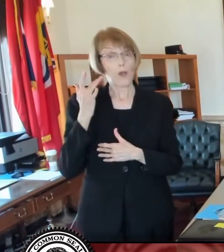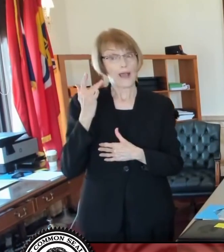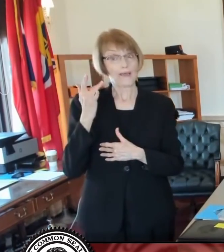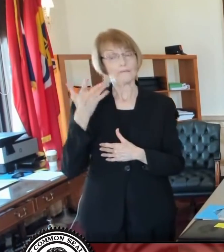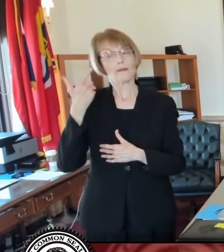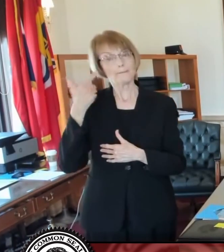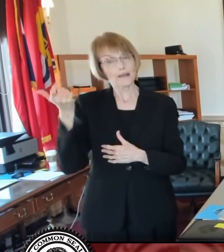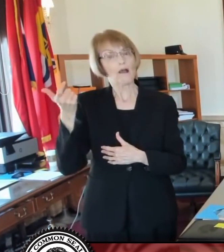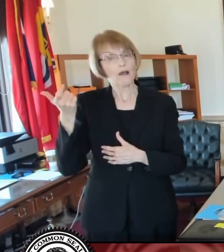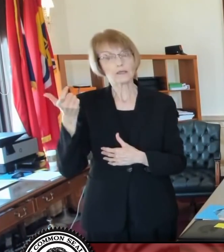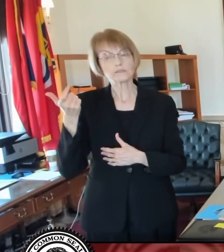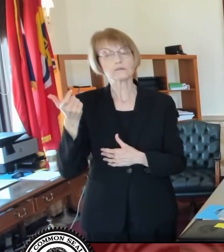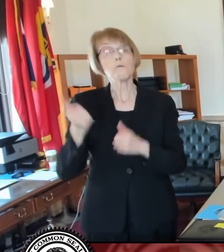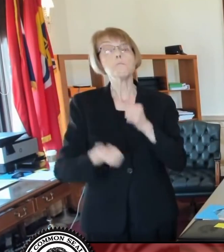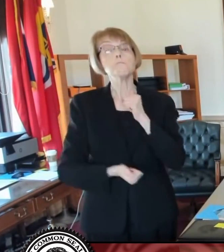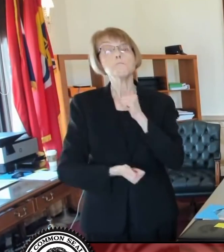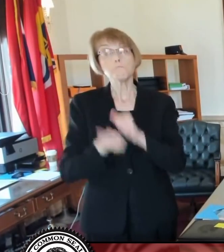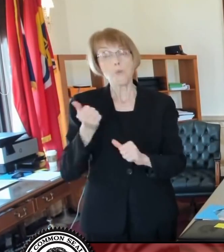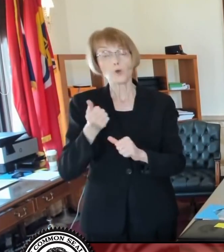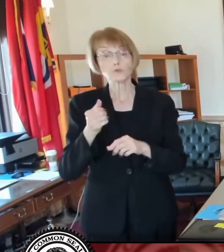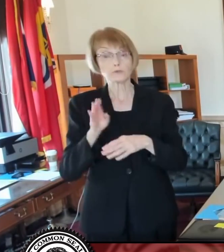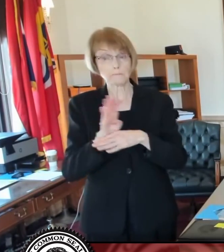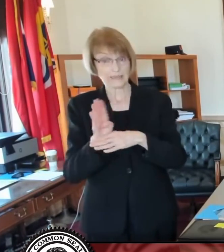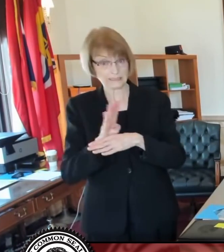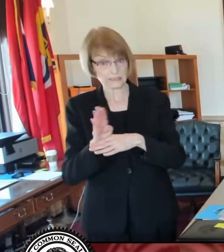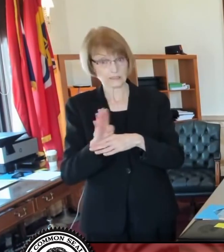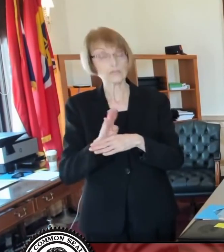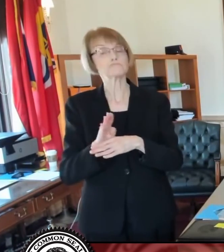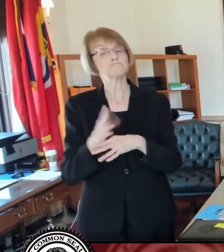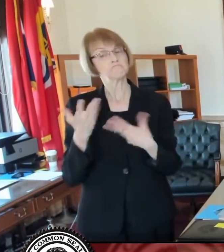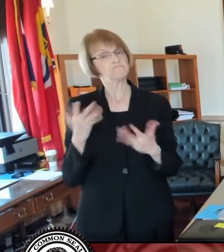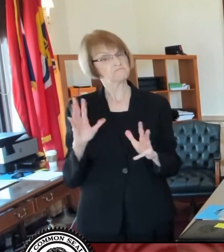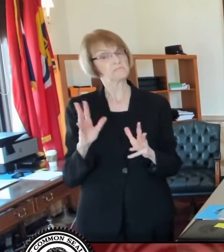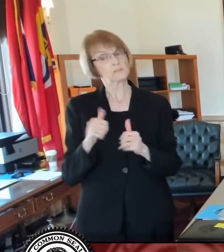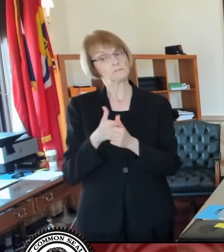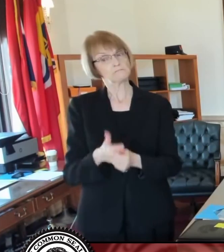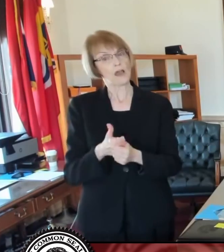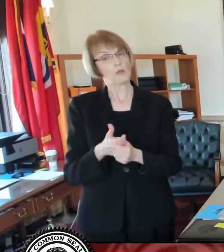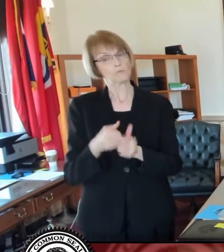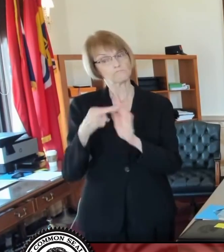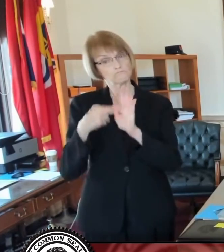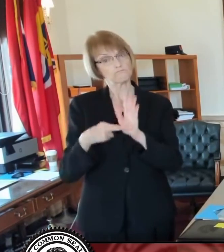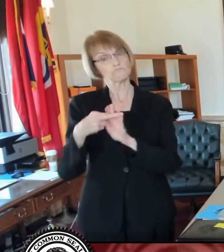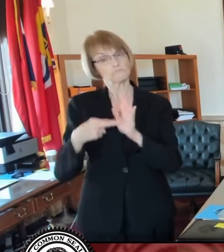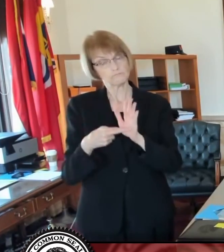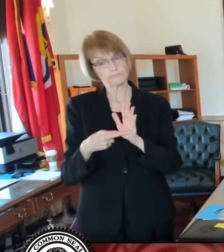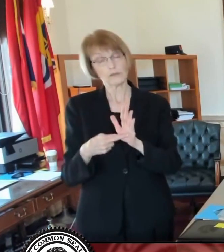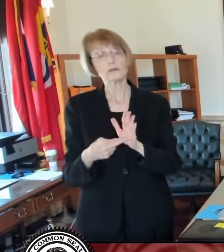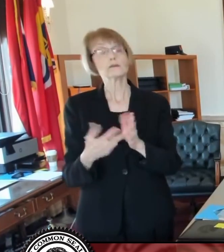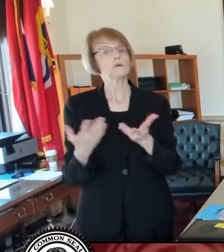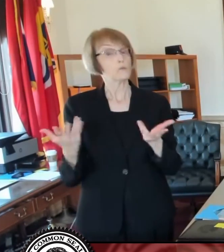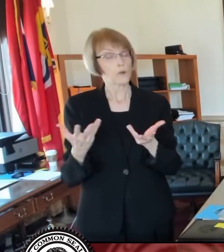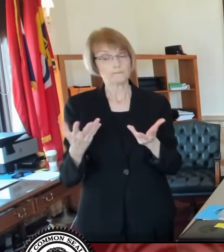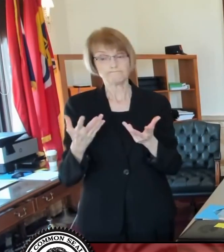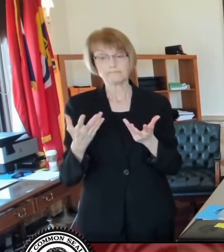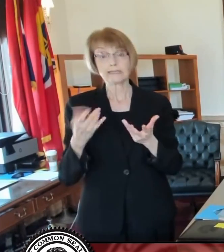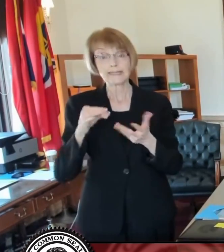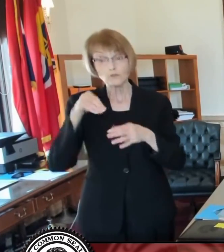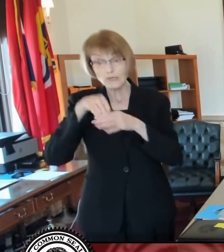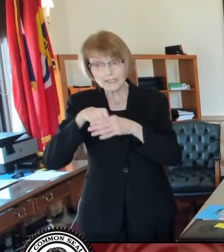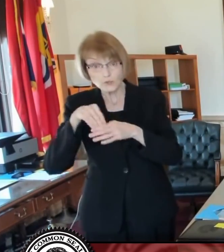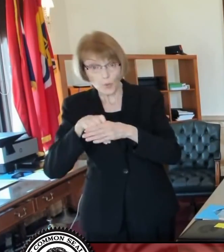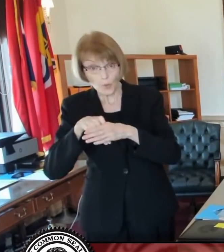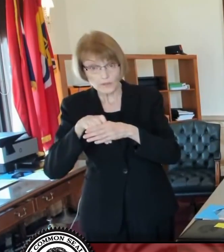the fact that the vast majority of businesses are following the guidelines. You have to be wearing a mask if you're